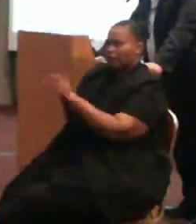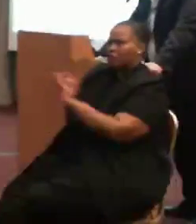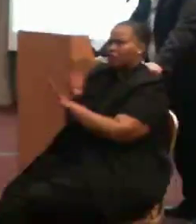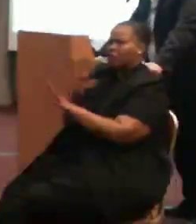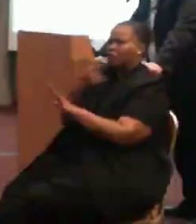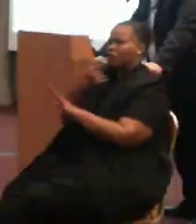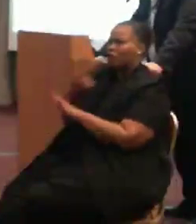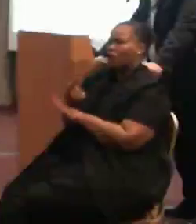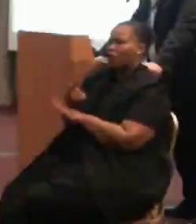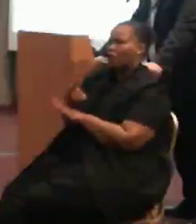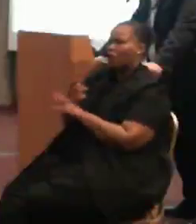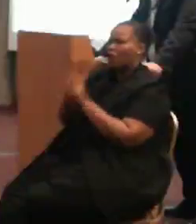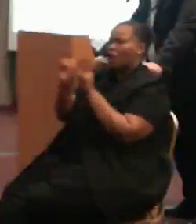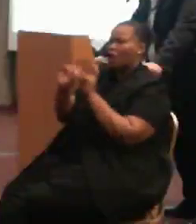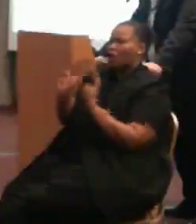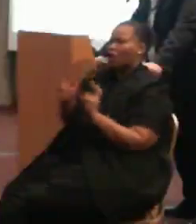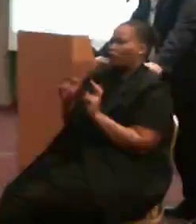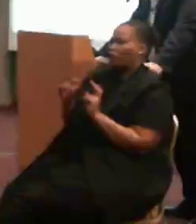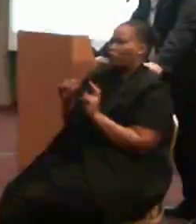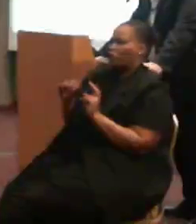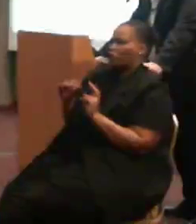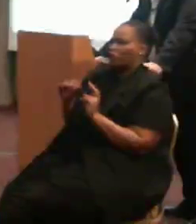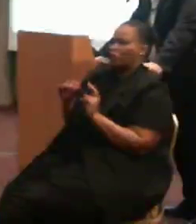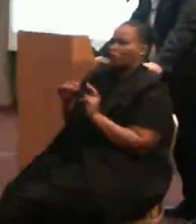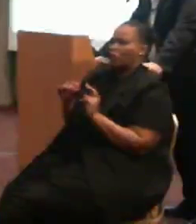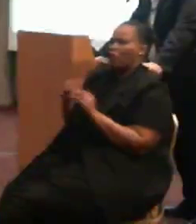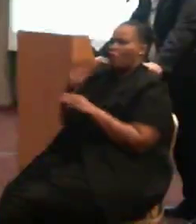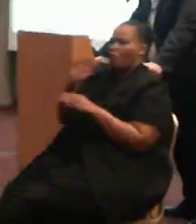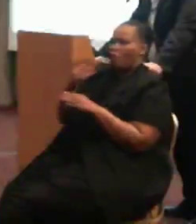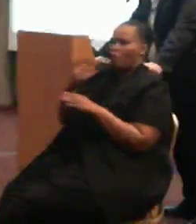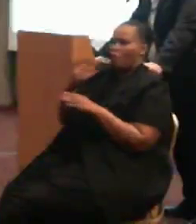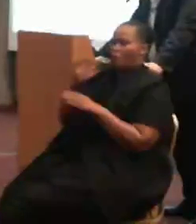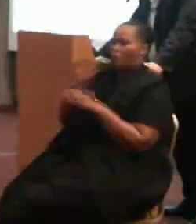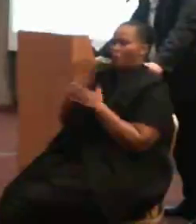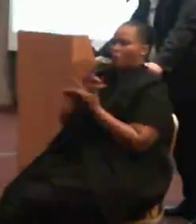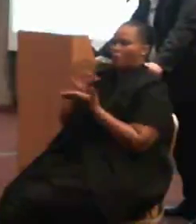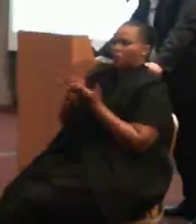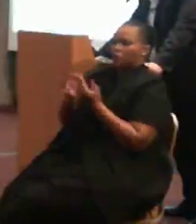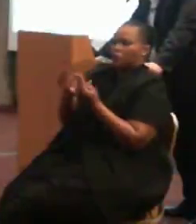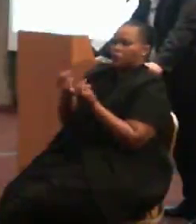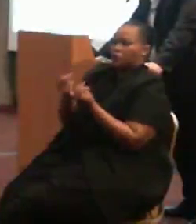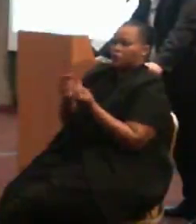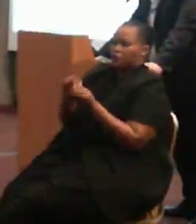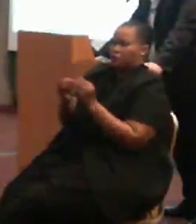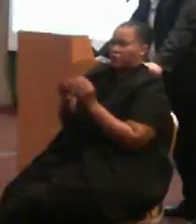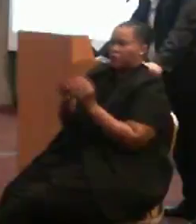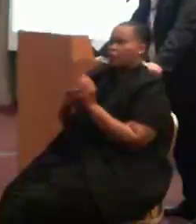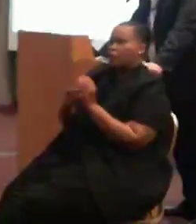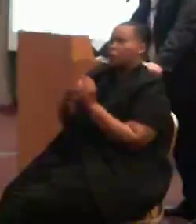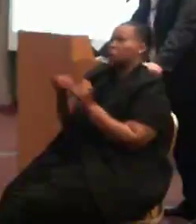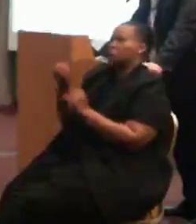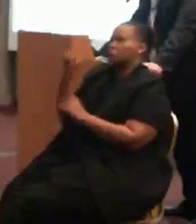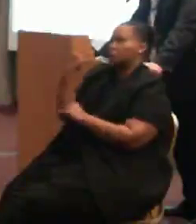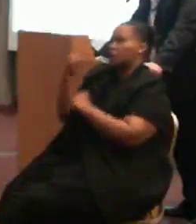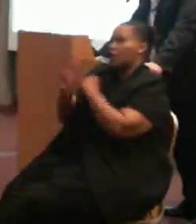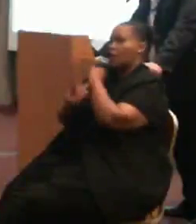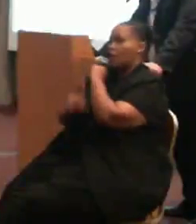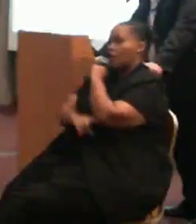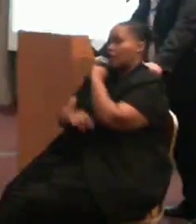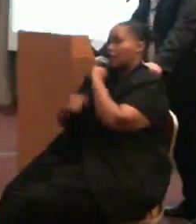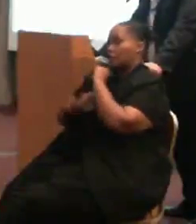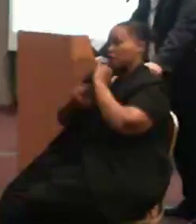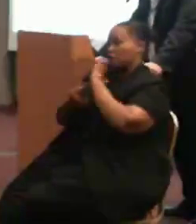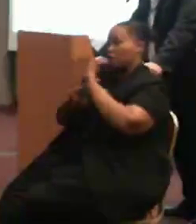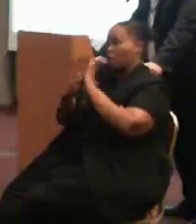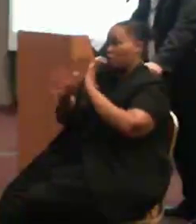has not volunteered to come back with a reworked application. And I'll illustrate in my last slide why this tariff application